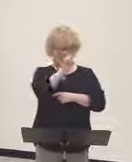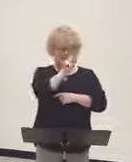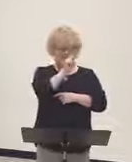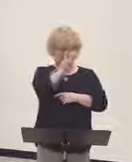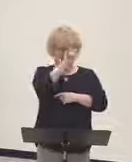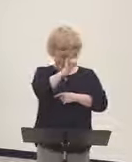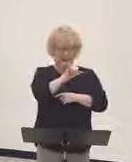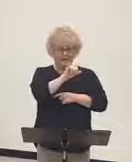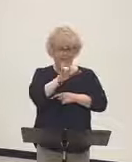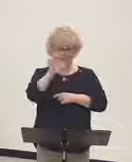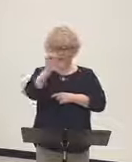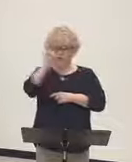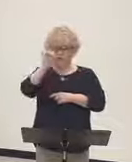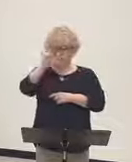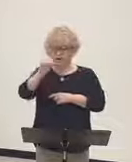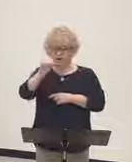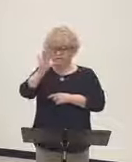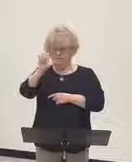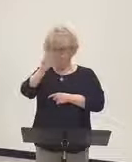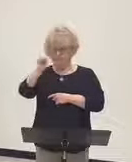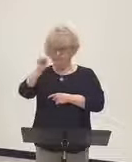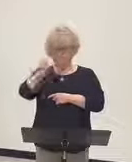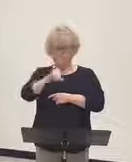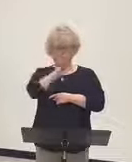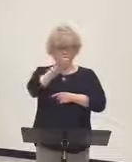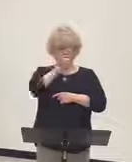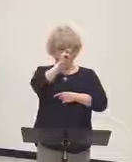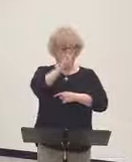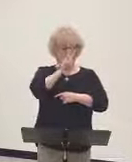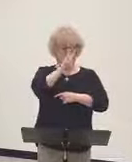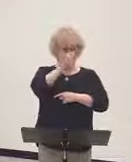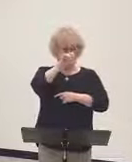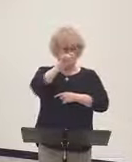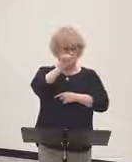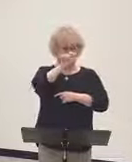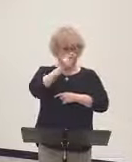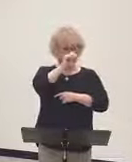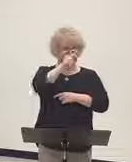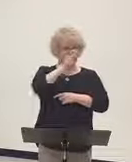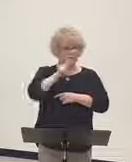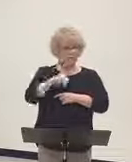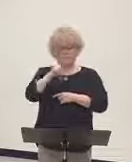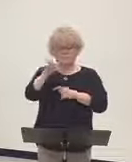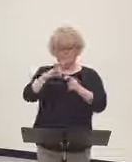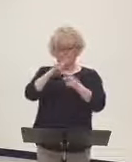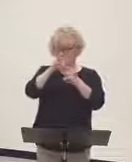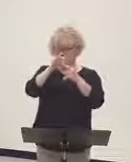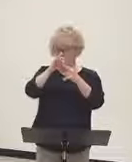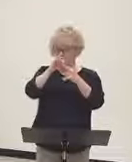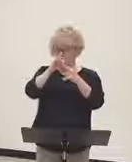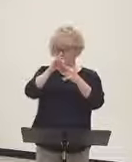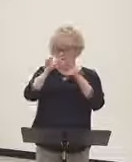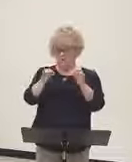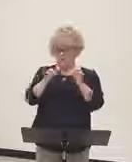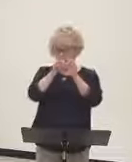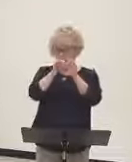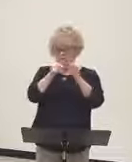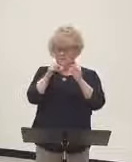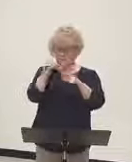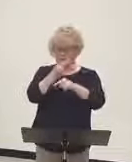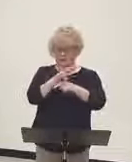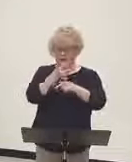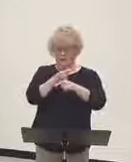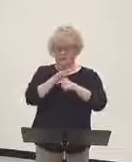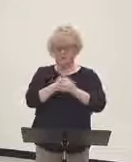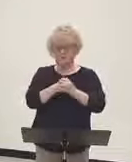Neely, Angela Pham, James Willis Jr., and for the special intention of this Mass